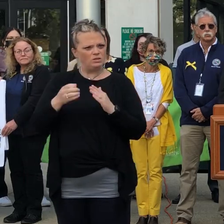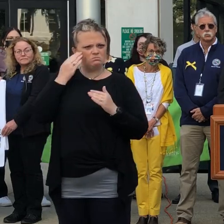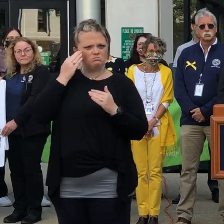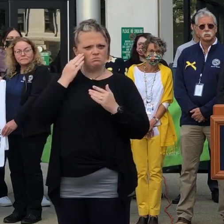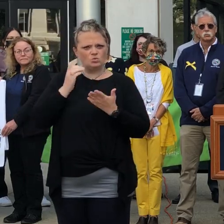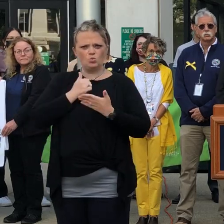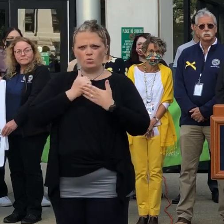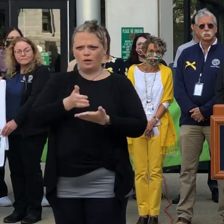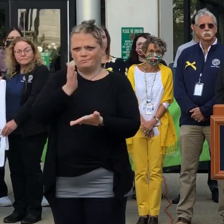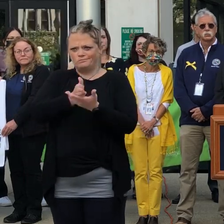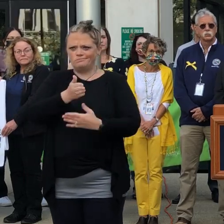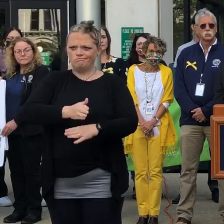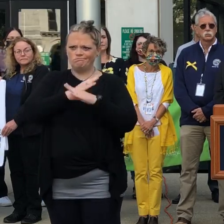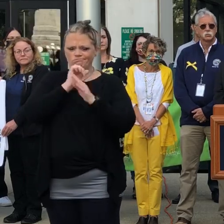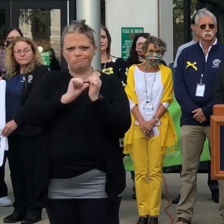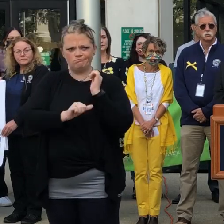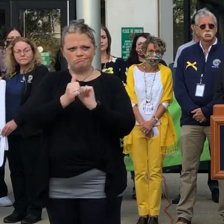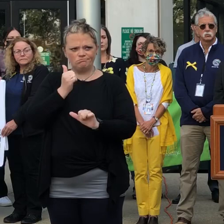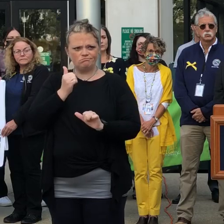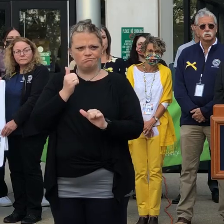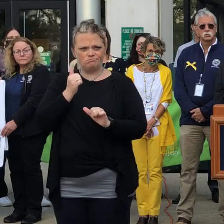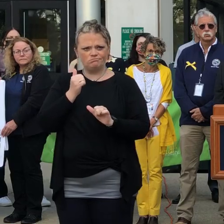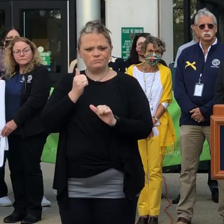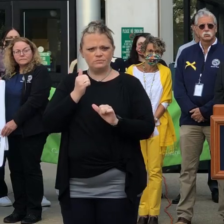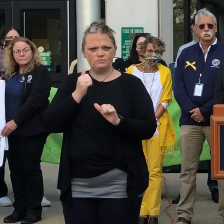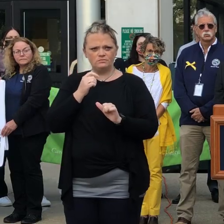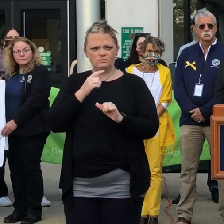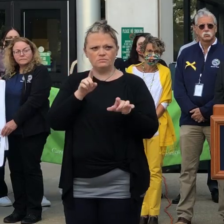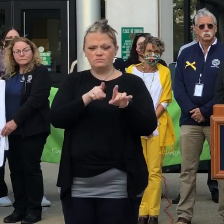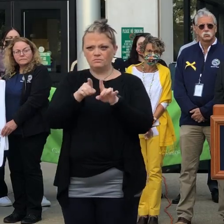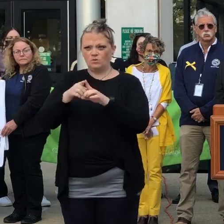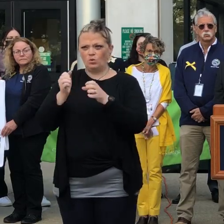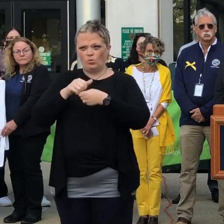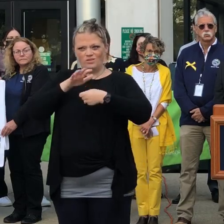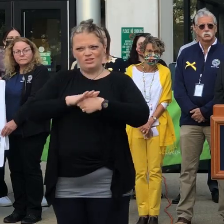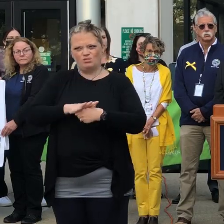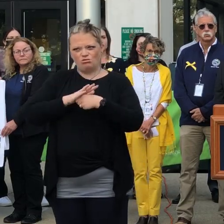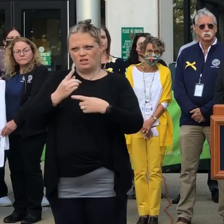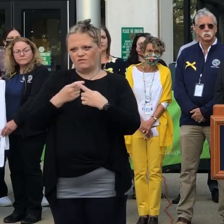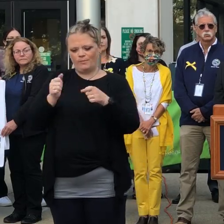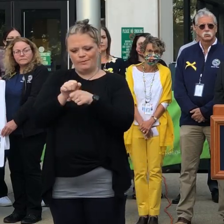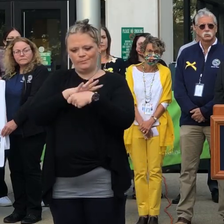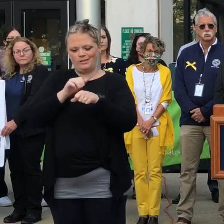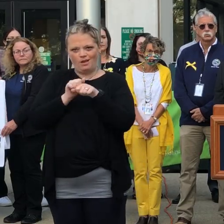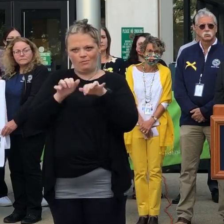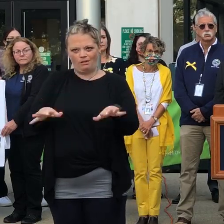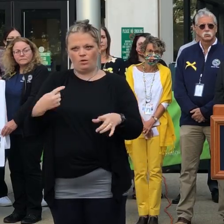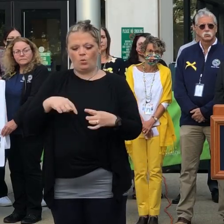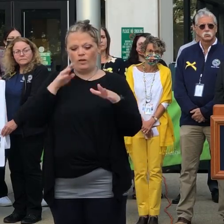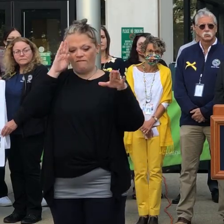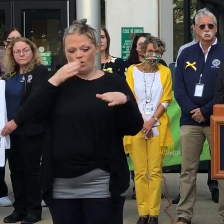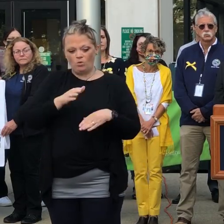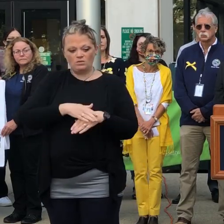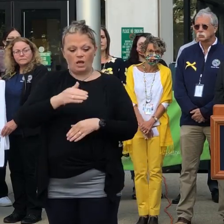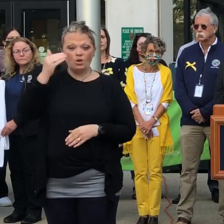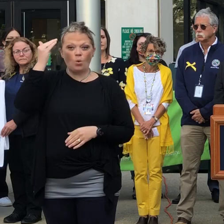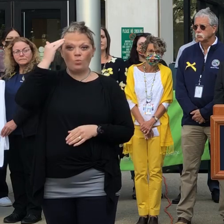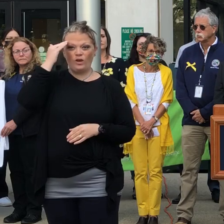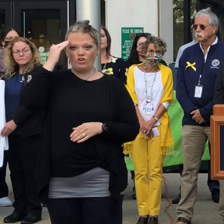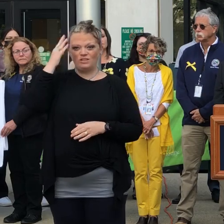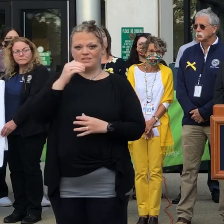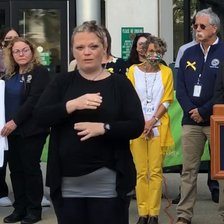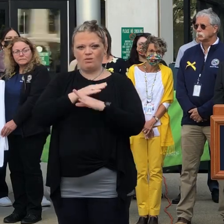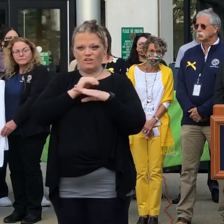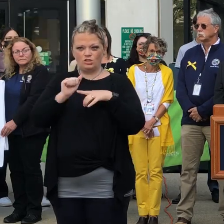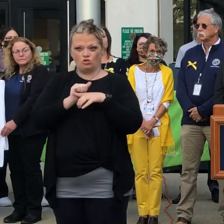prevent suicide. And with the additional stress that the pandemic brought on, we focused on awareness and